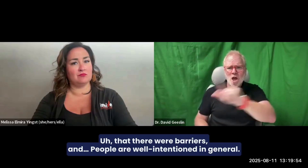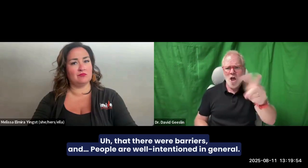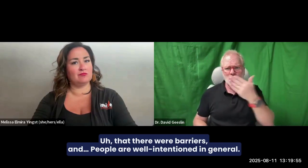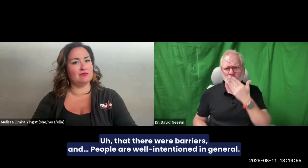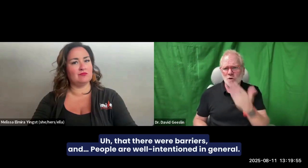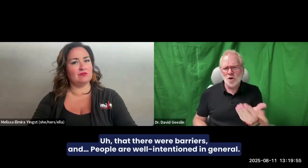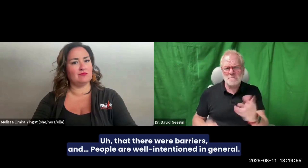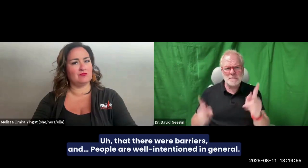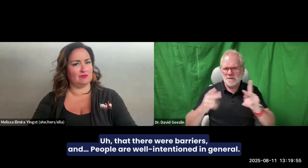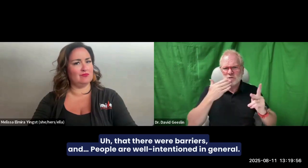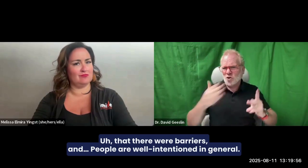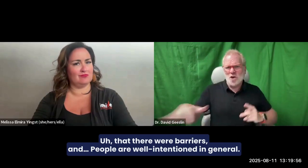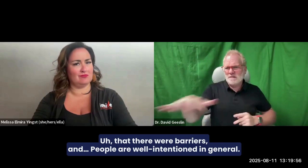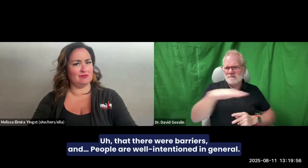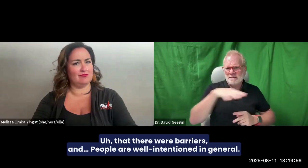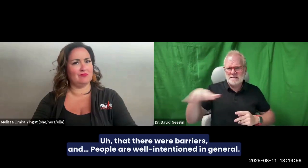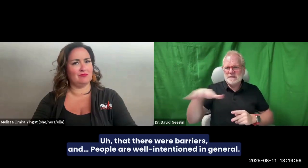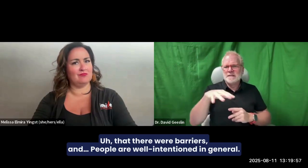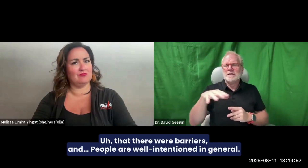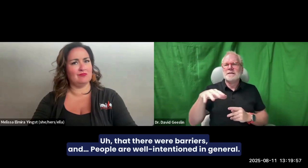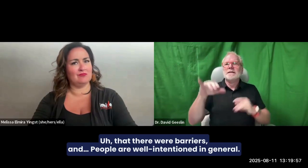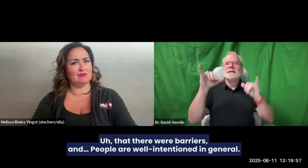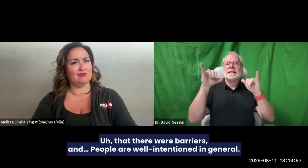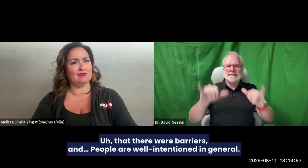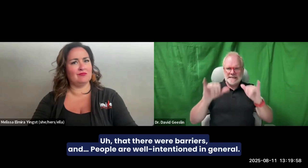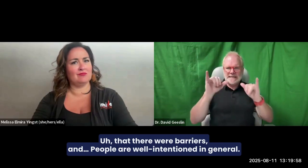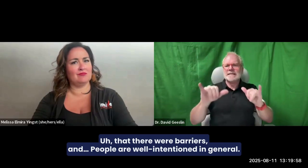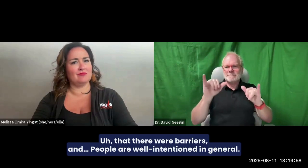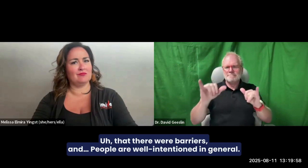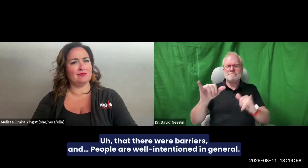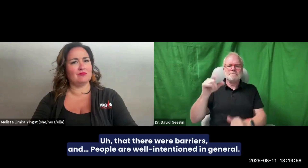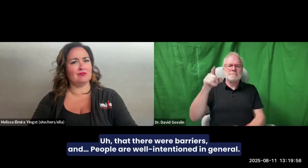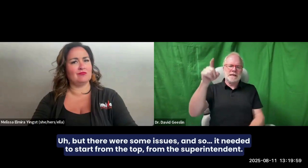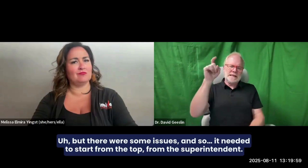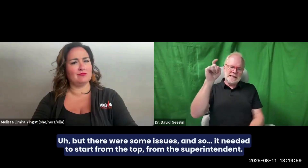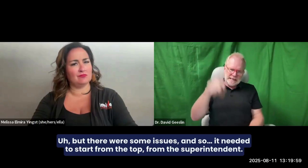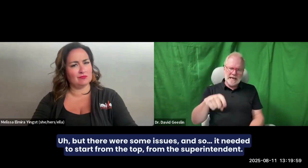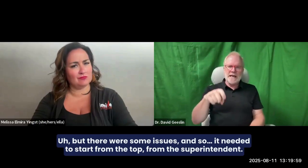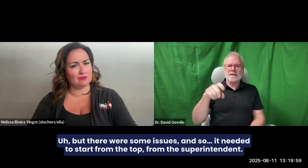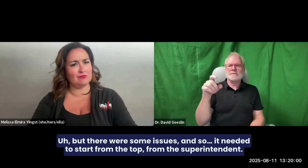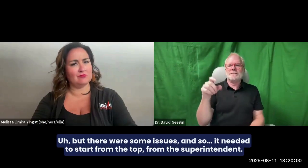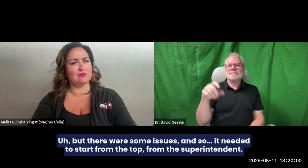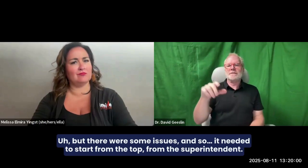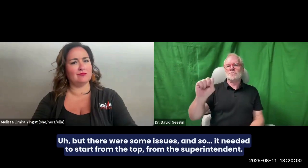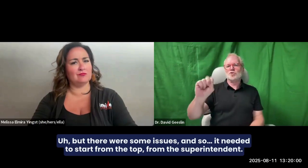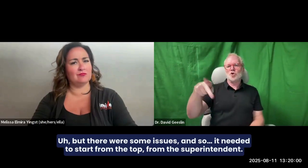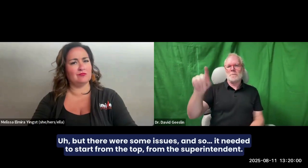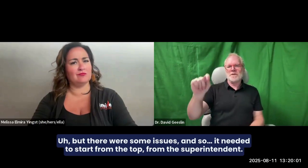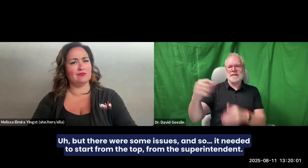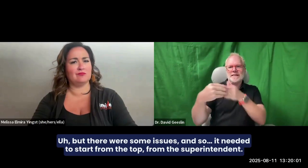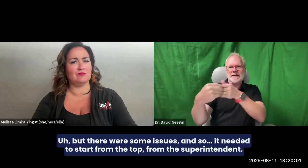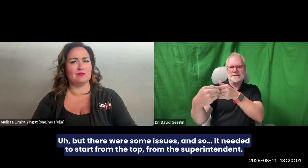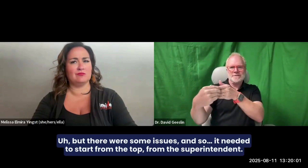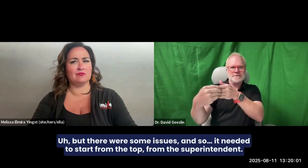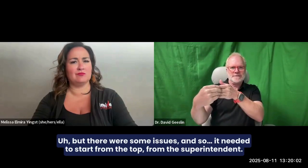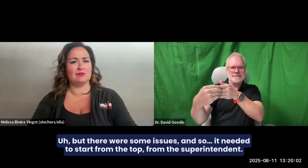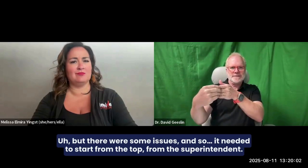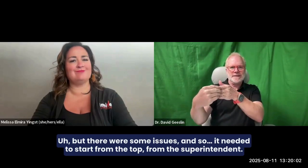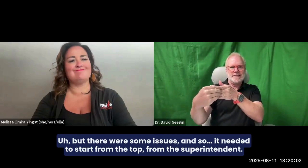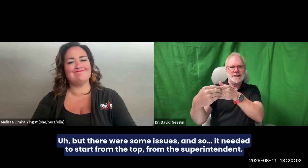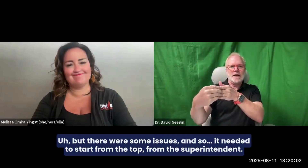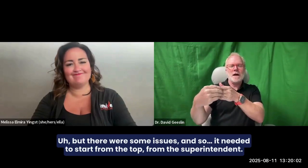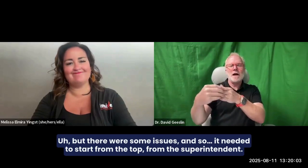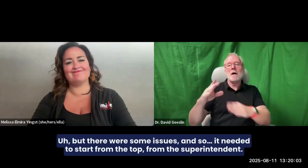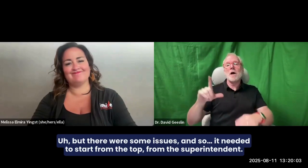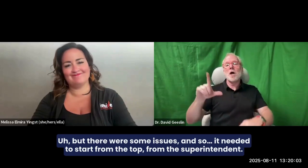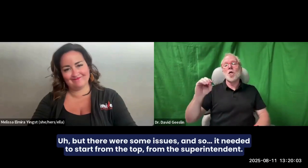there were barriers, and people are well intentioned in general, but there were some issues. And so